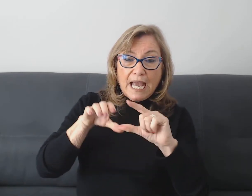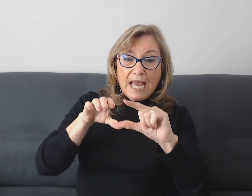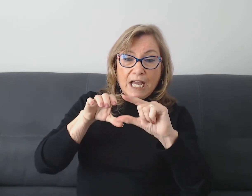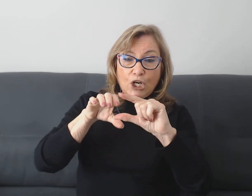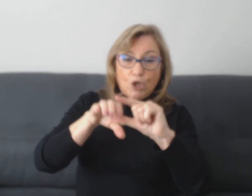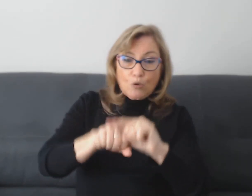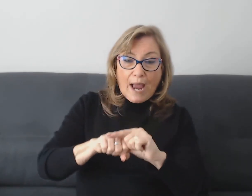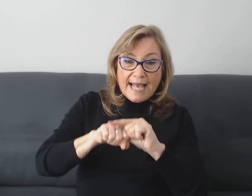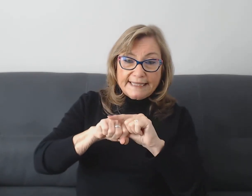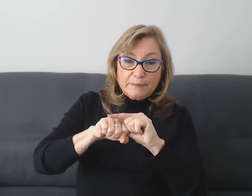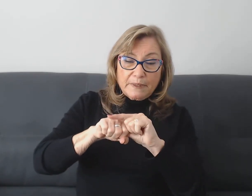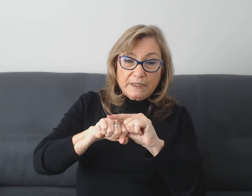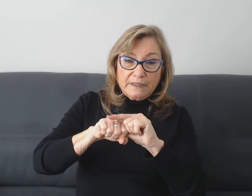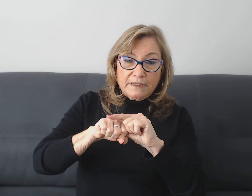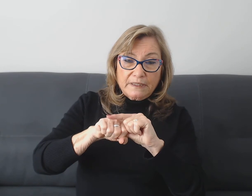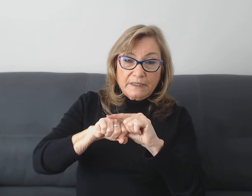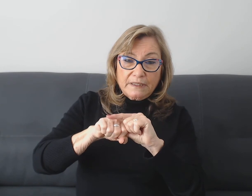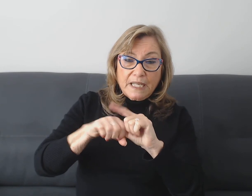grasp, grip.